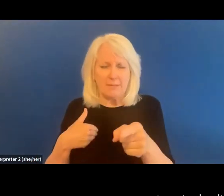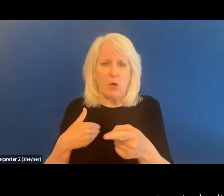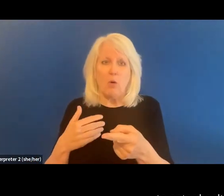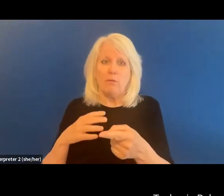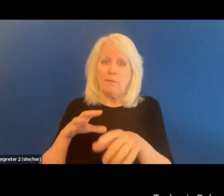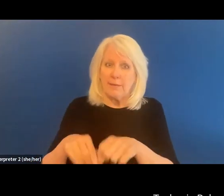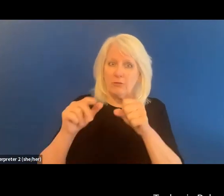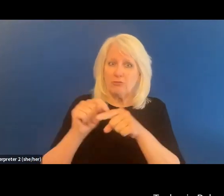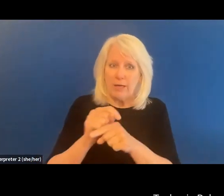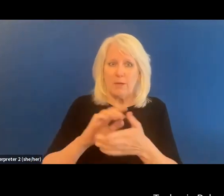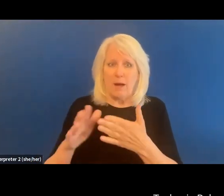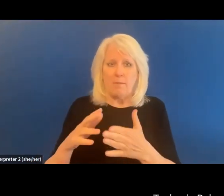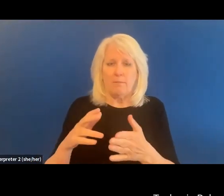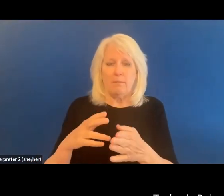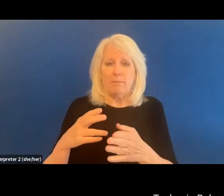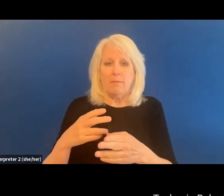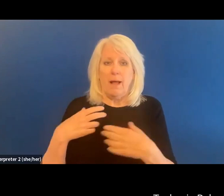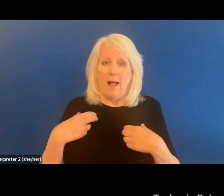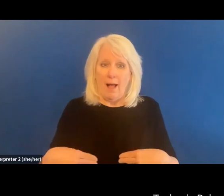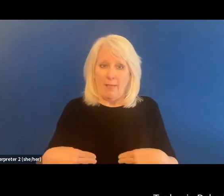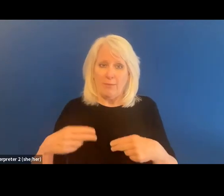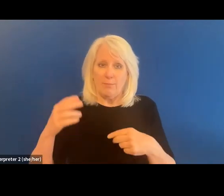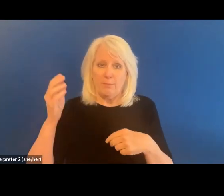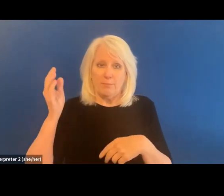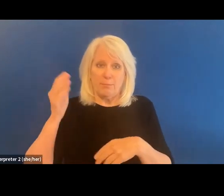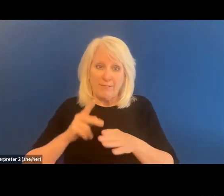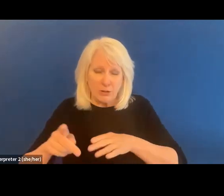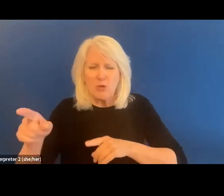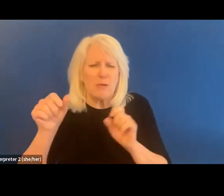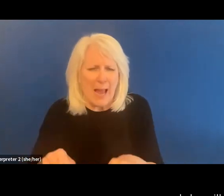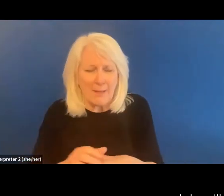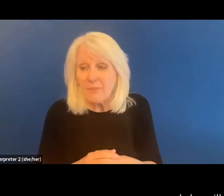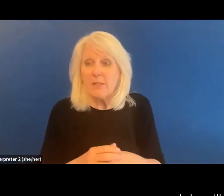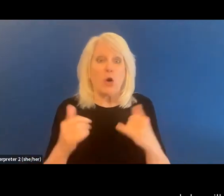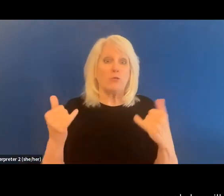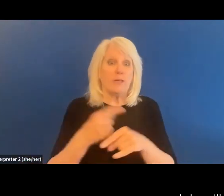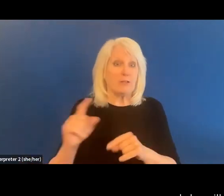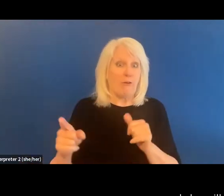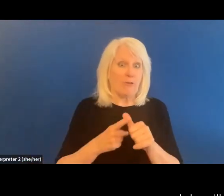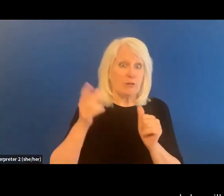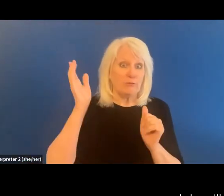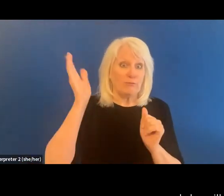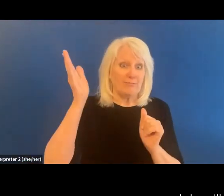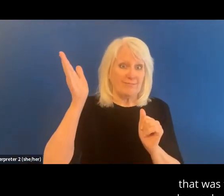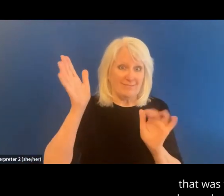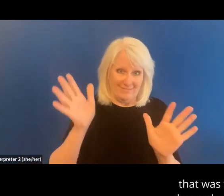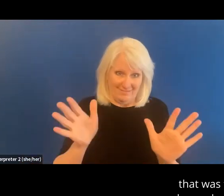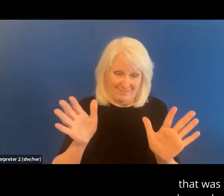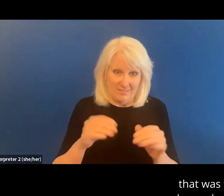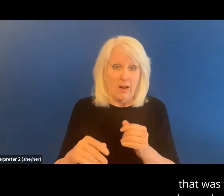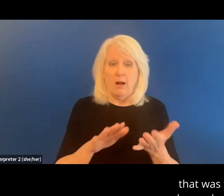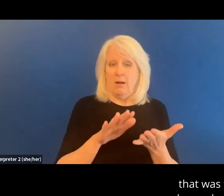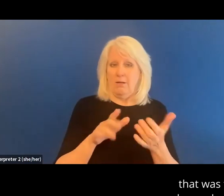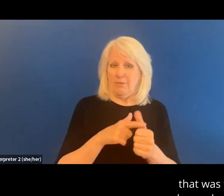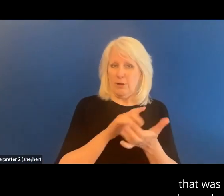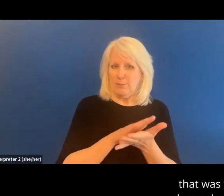trainings. Today is Rylee's very first presentation as part of our group, and she will be presenting a paper that was the very